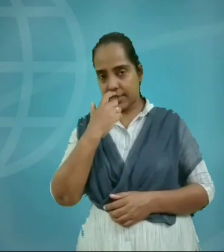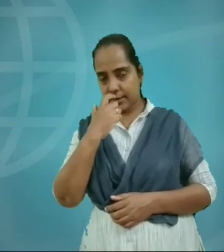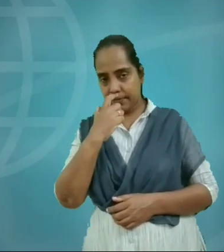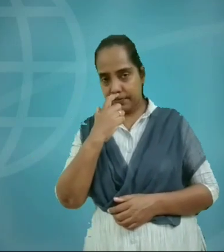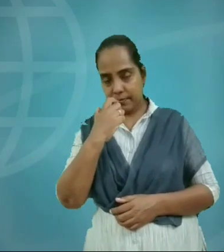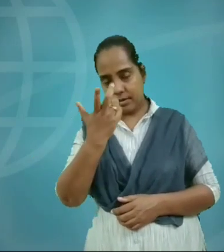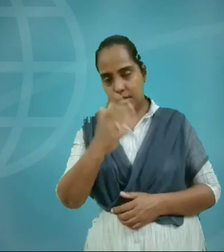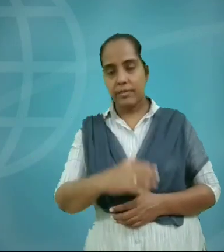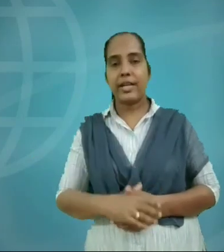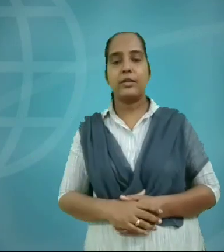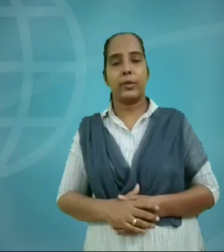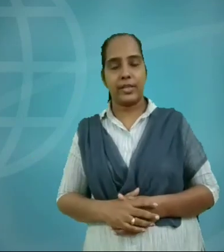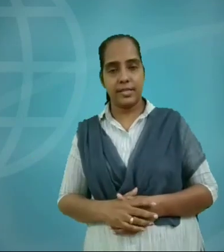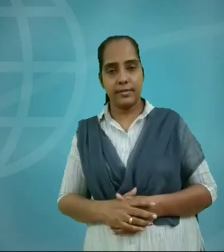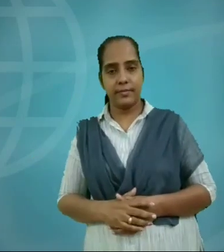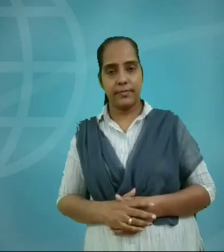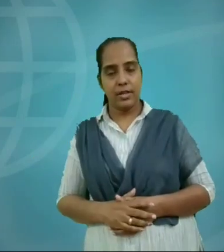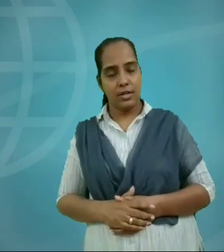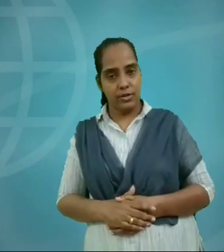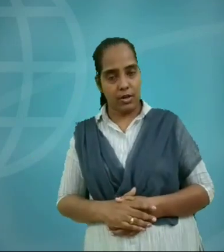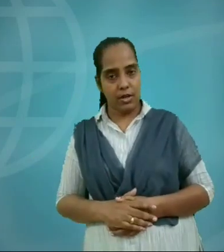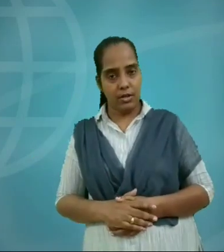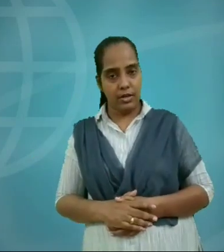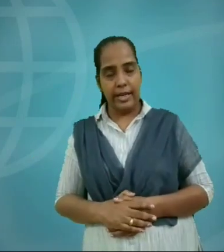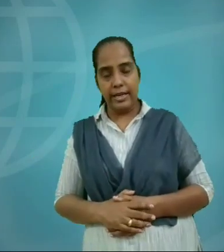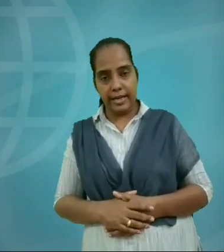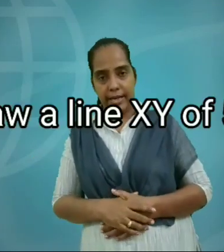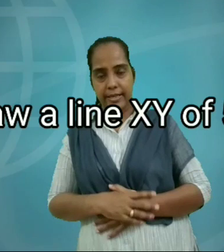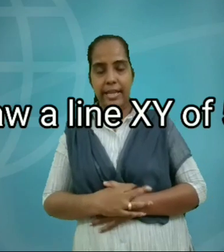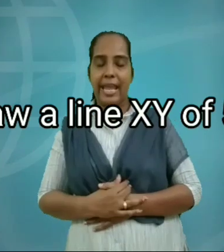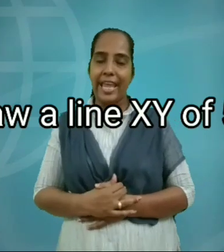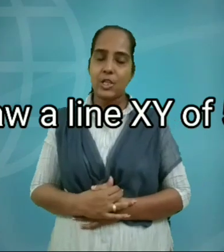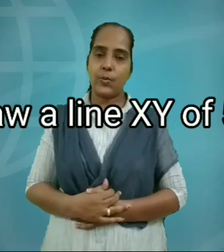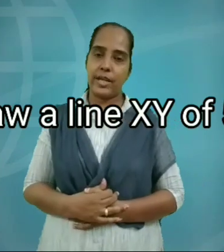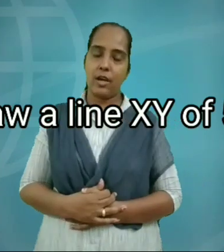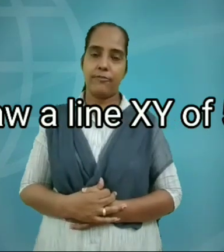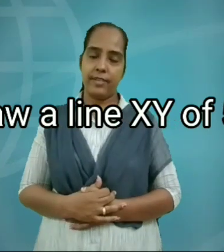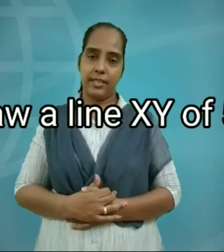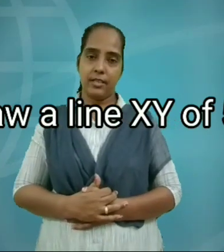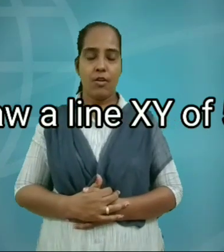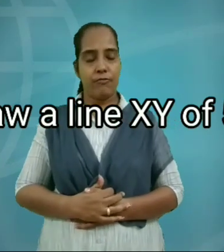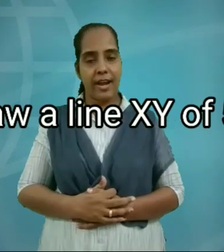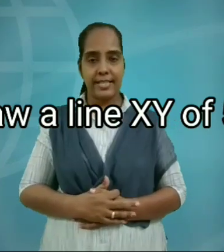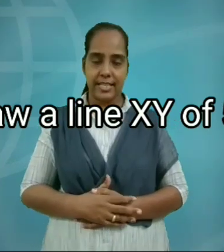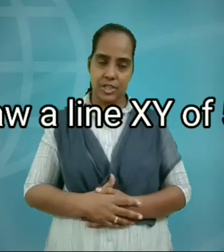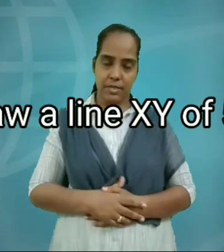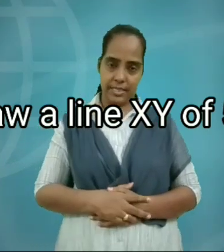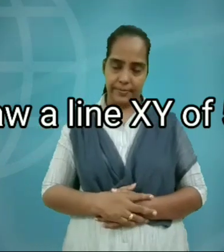question. Write down the question. Draw a line XY of length 5 cm.